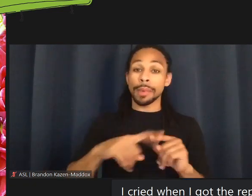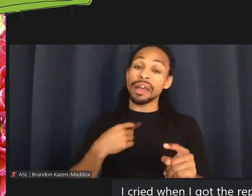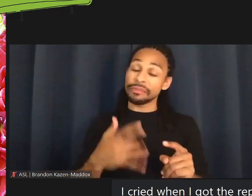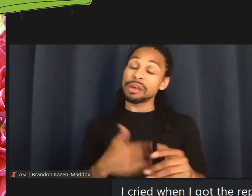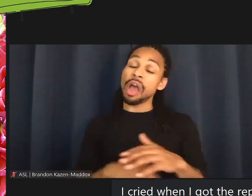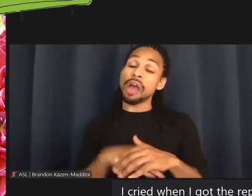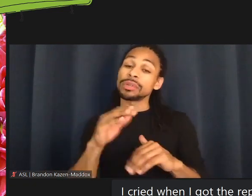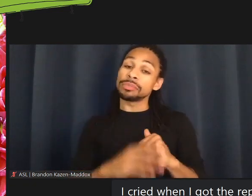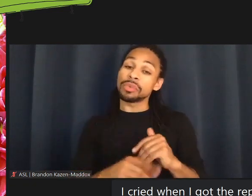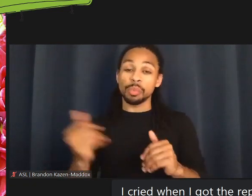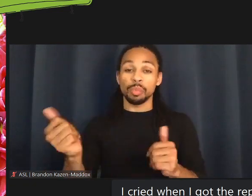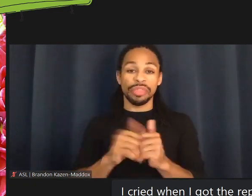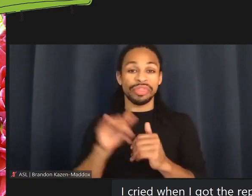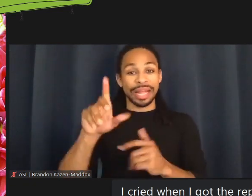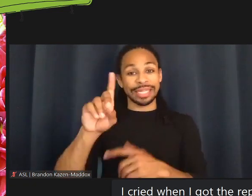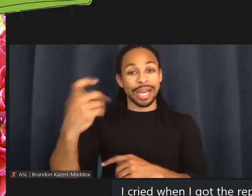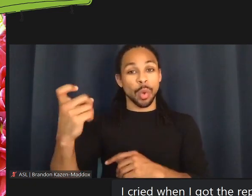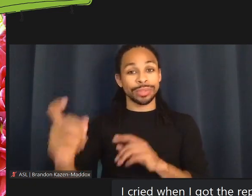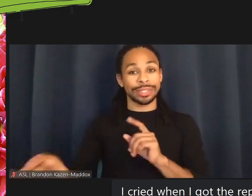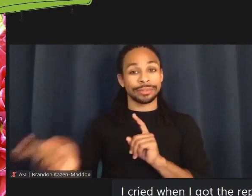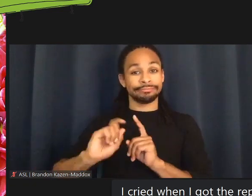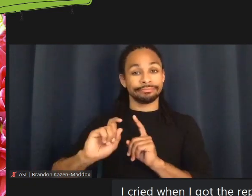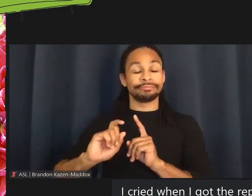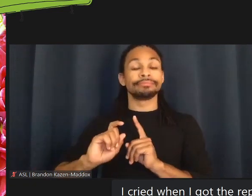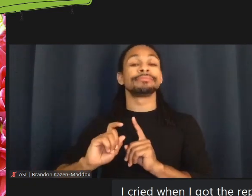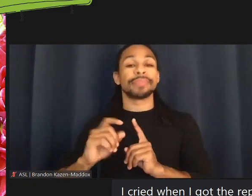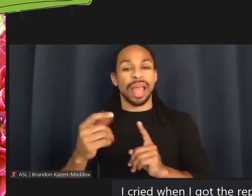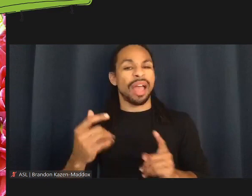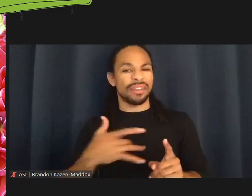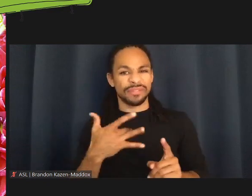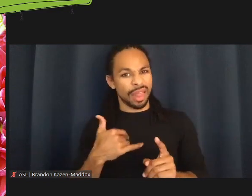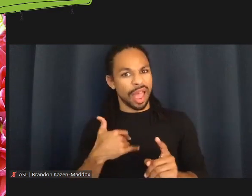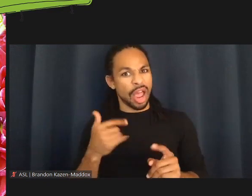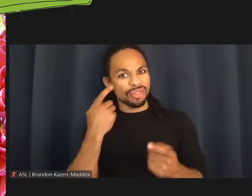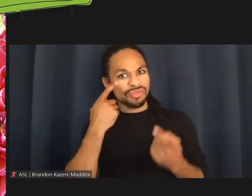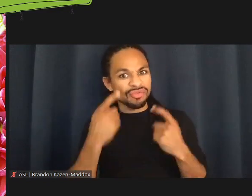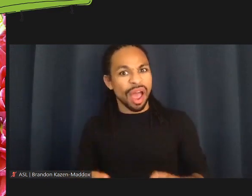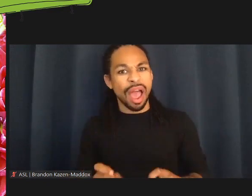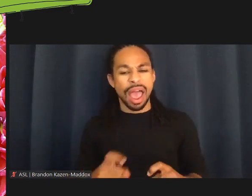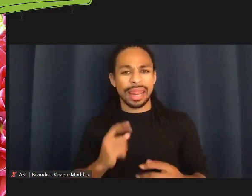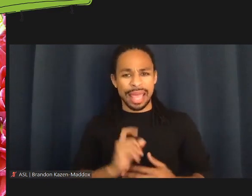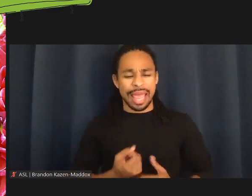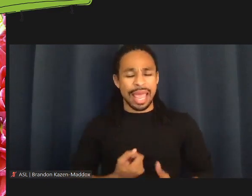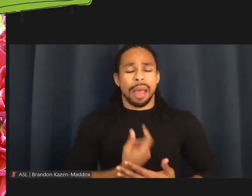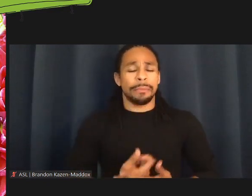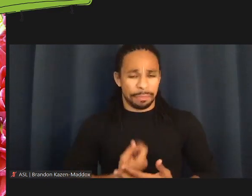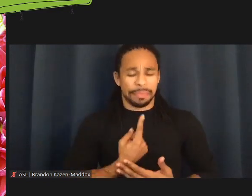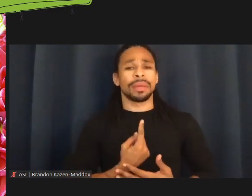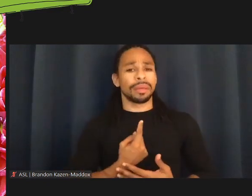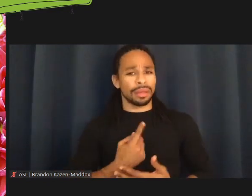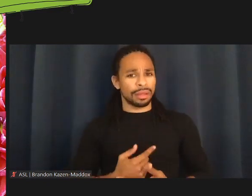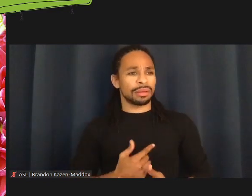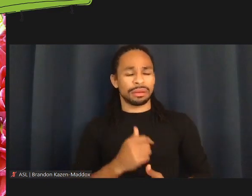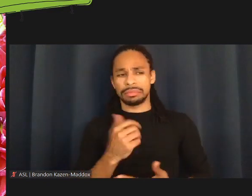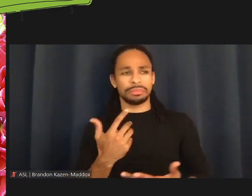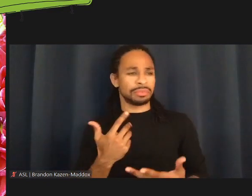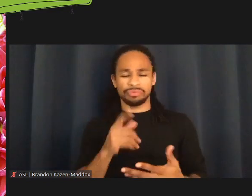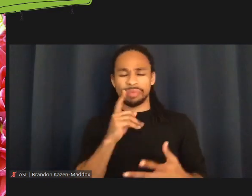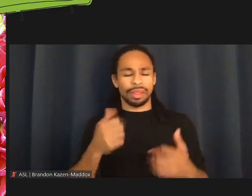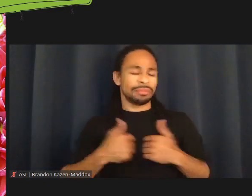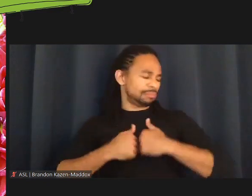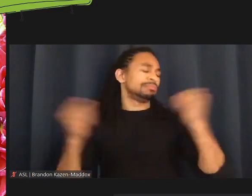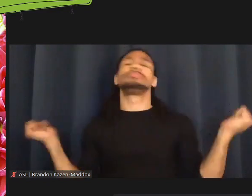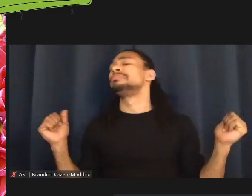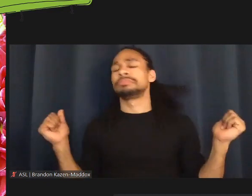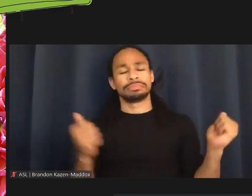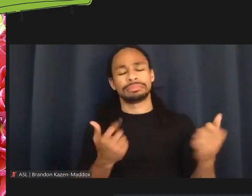diagnosis. There's a way I cried, ugly, hiccuping, untethered, feeling seen in sharp focus in a way